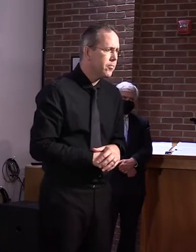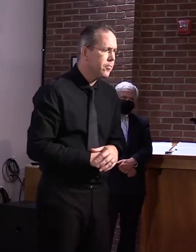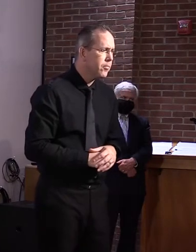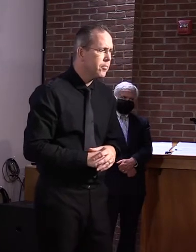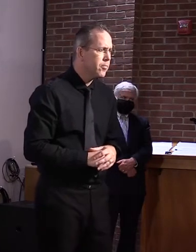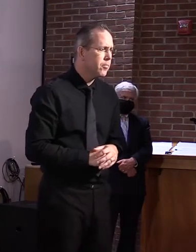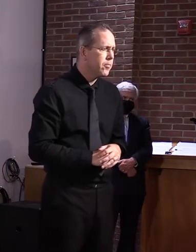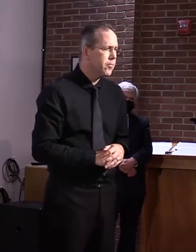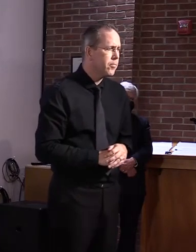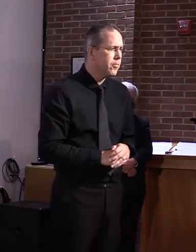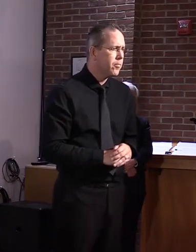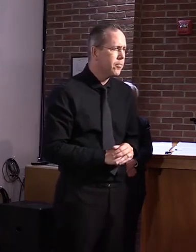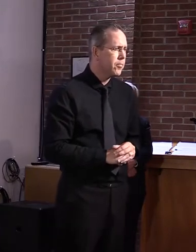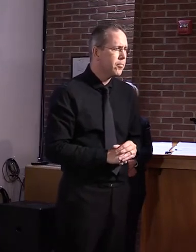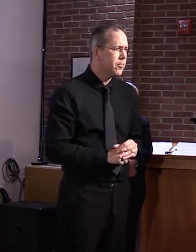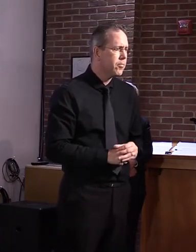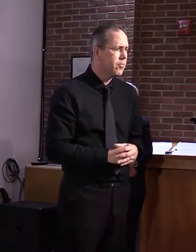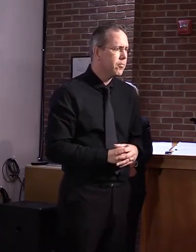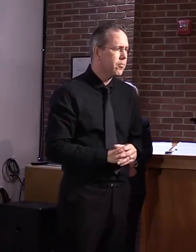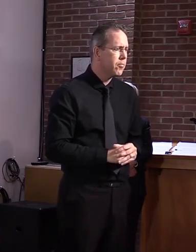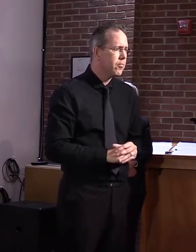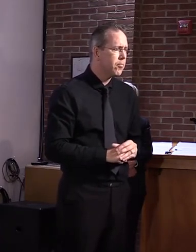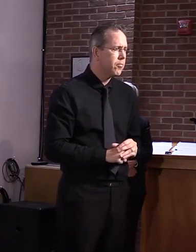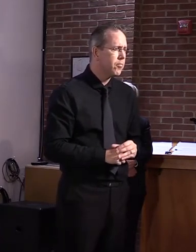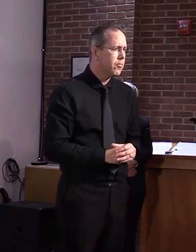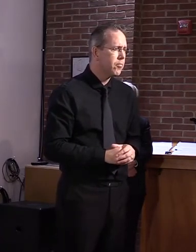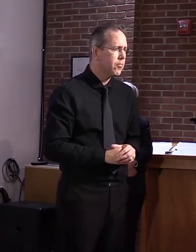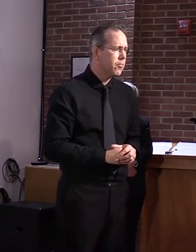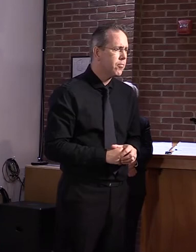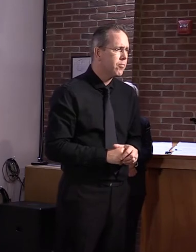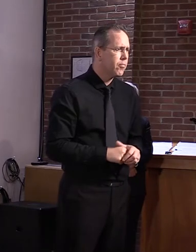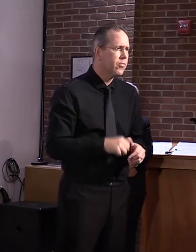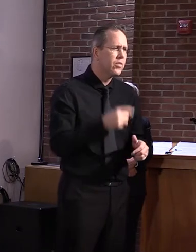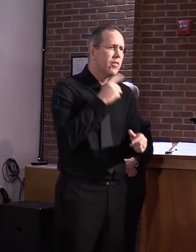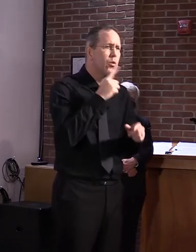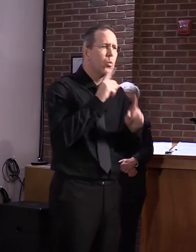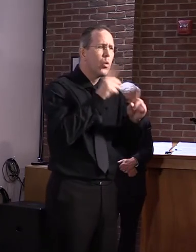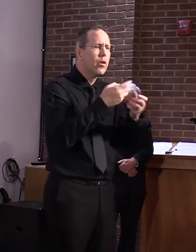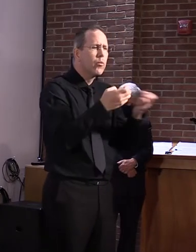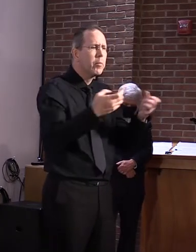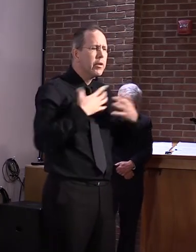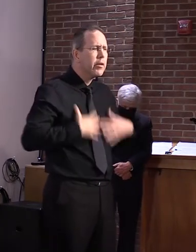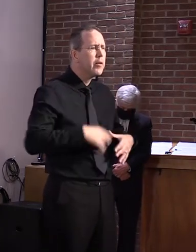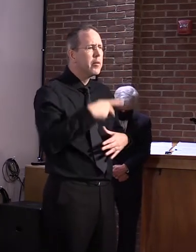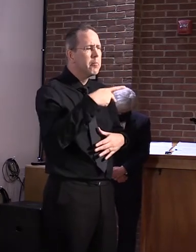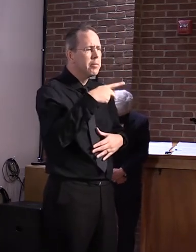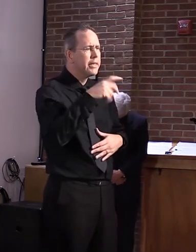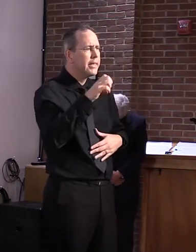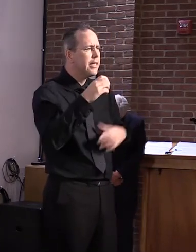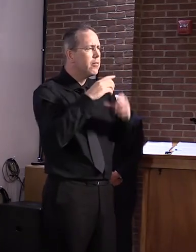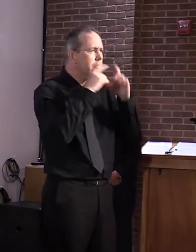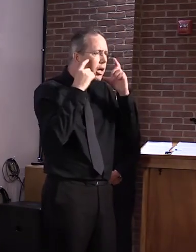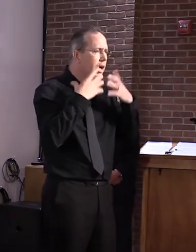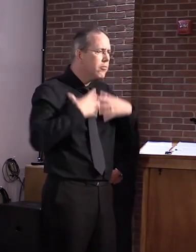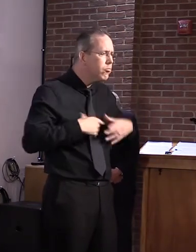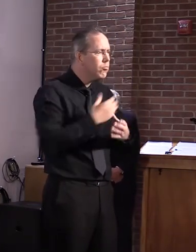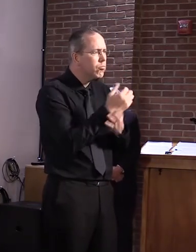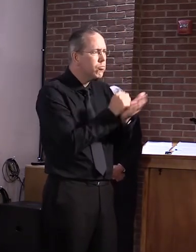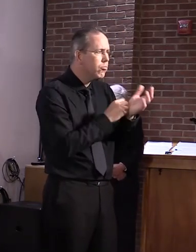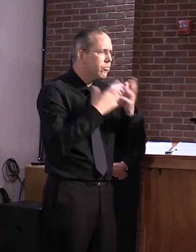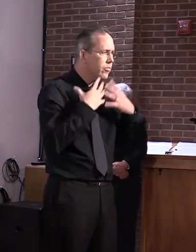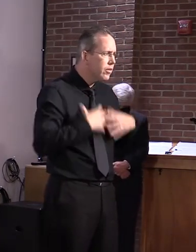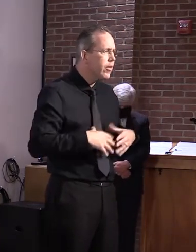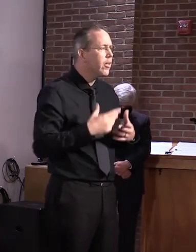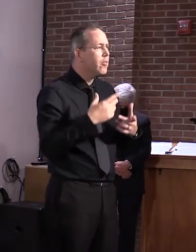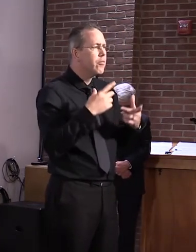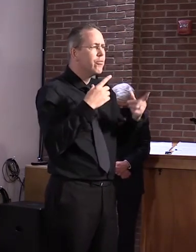correct? That is correct, and that is something that we should continue to explain and do